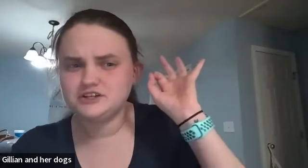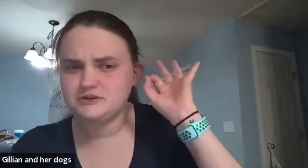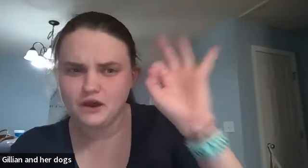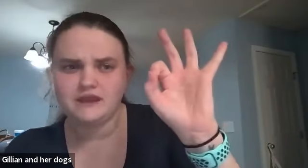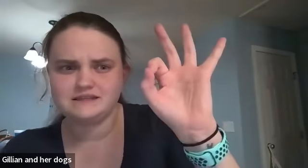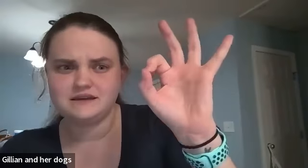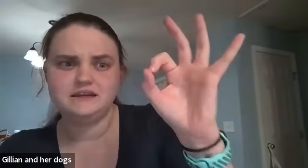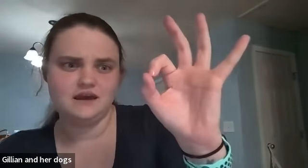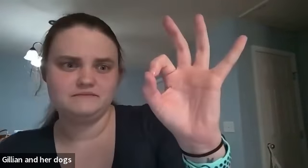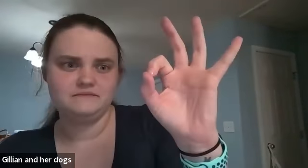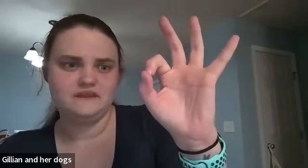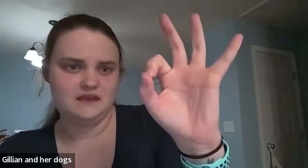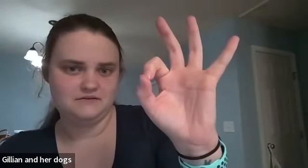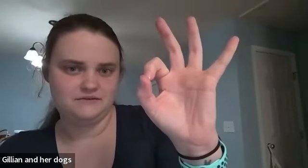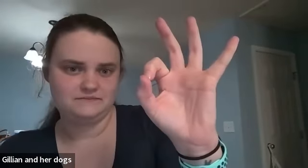doing the okay sign. Yeah. F.